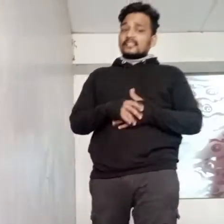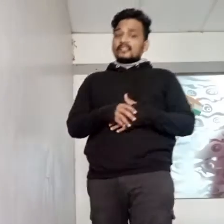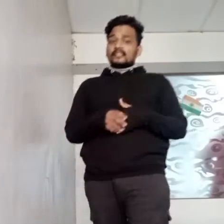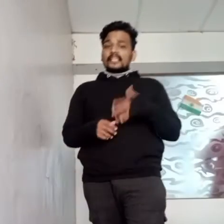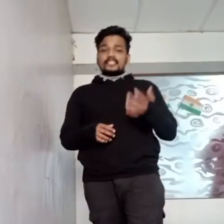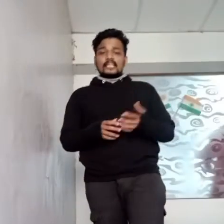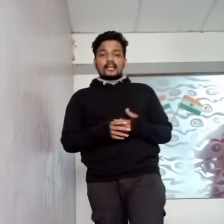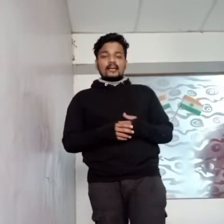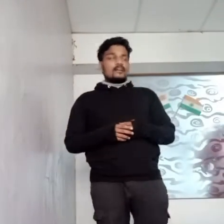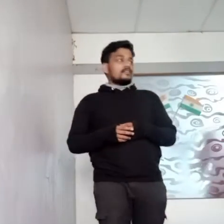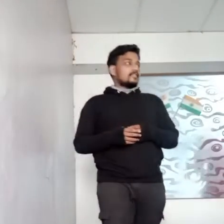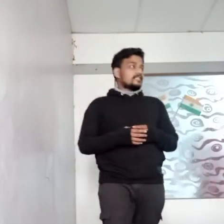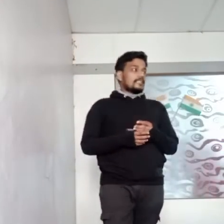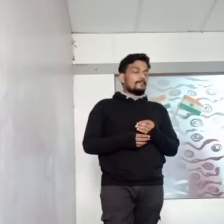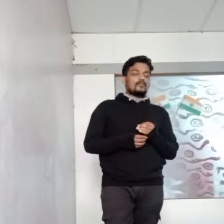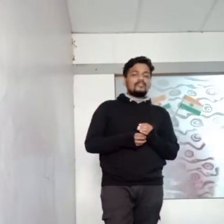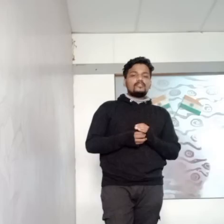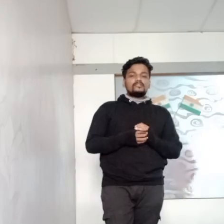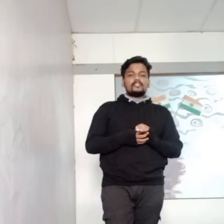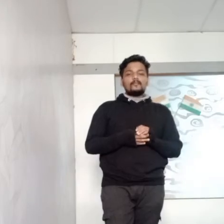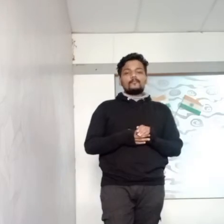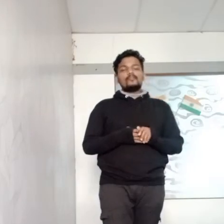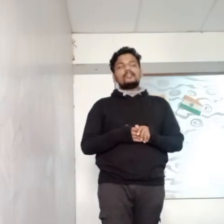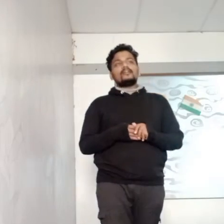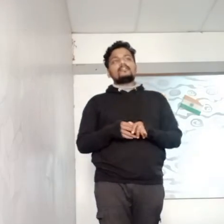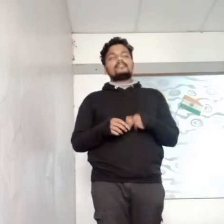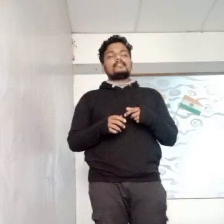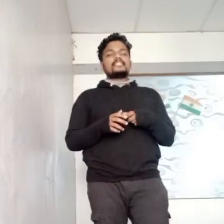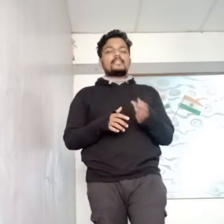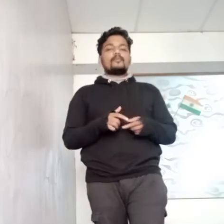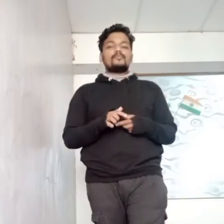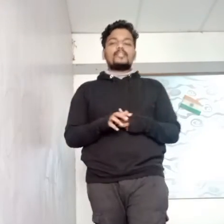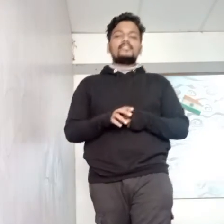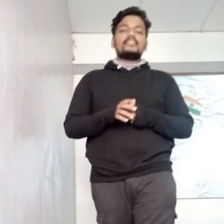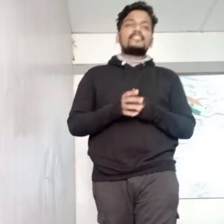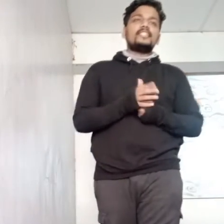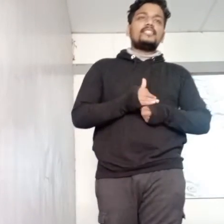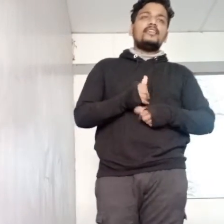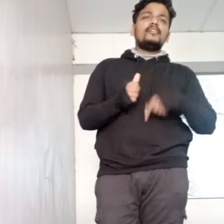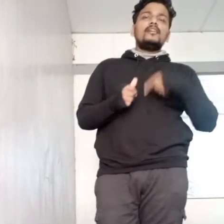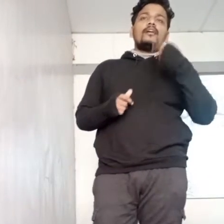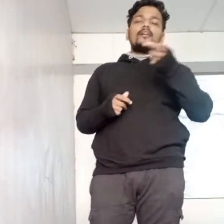the next type for the thread pool, next type of thread generation is